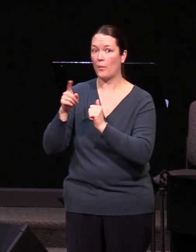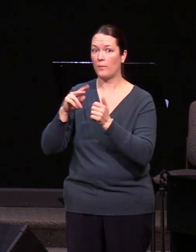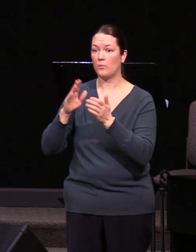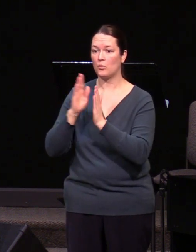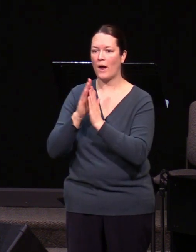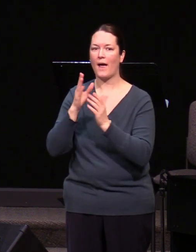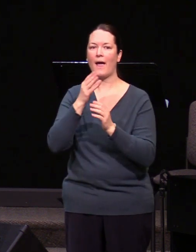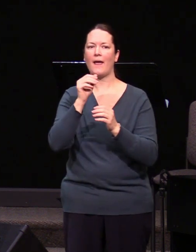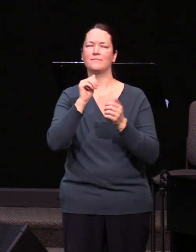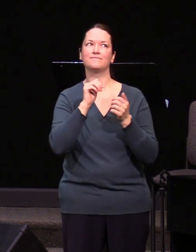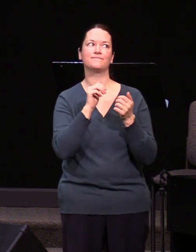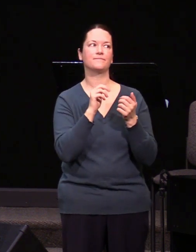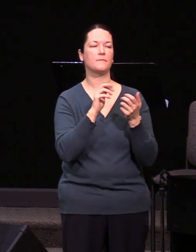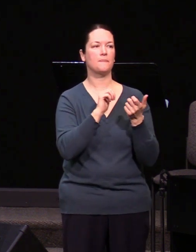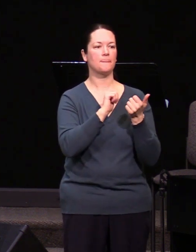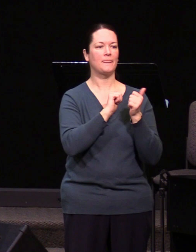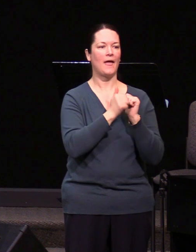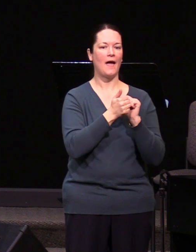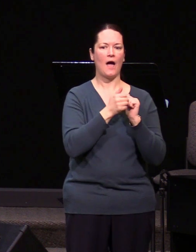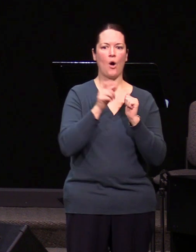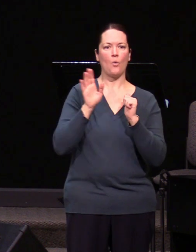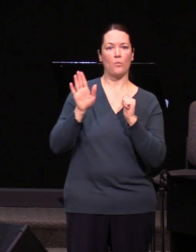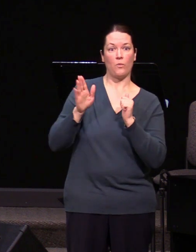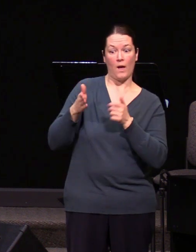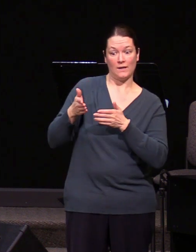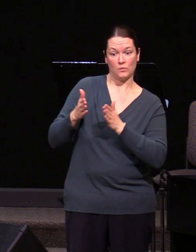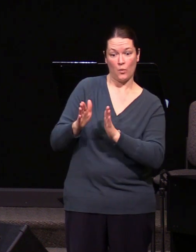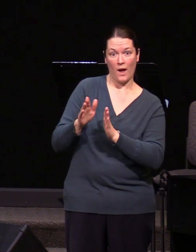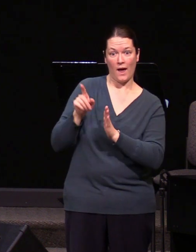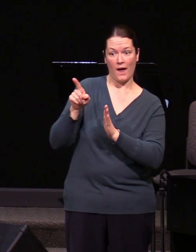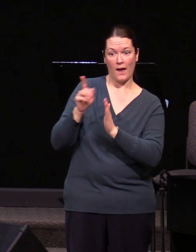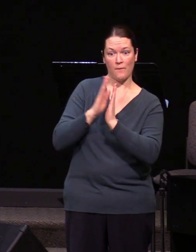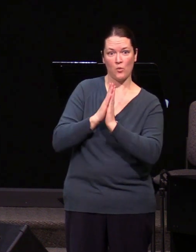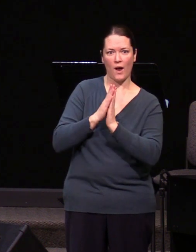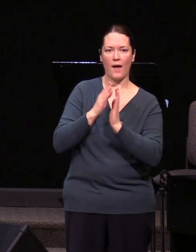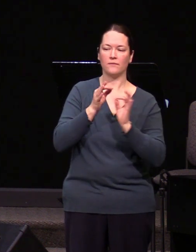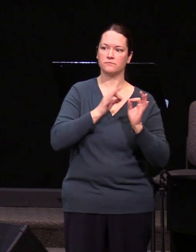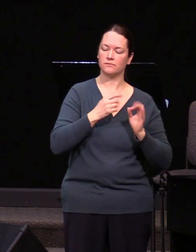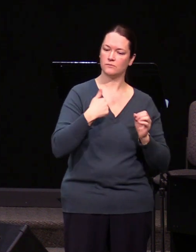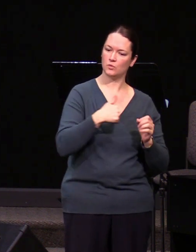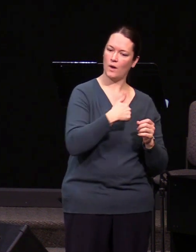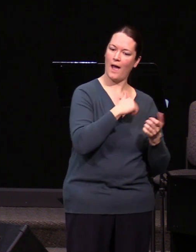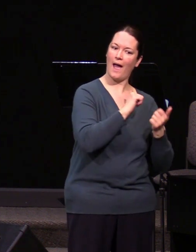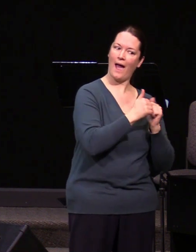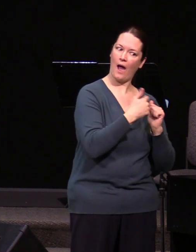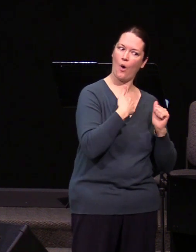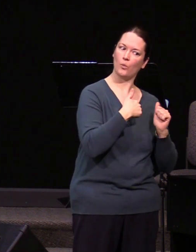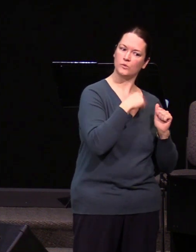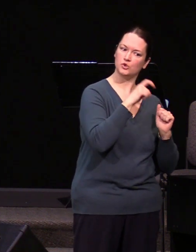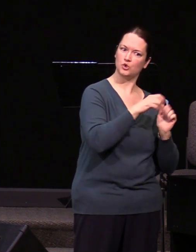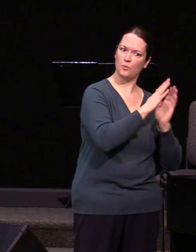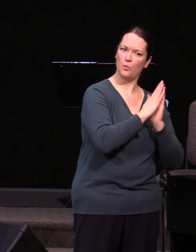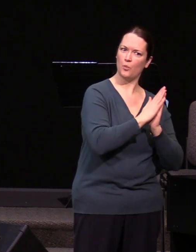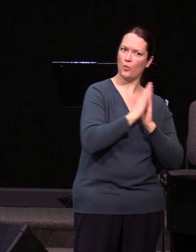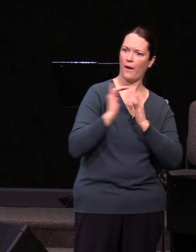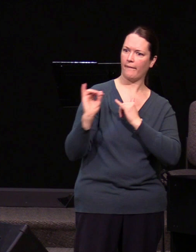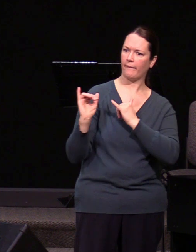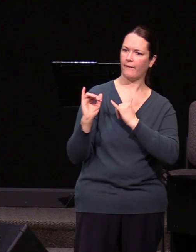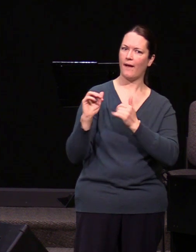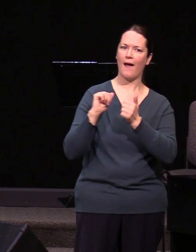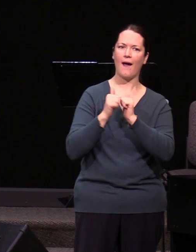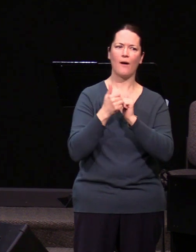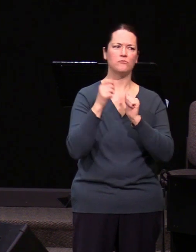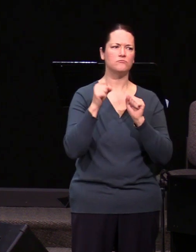how does the way Jesus prayed tell us about how how we should pray. What can we